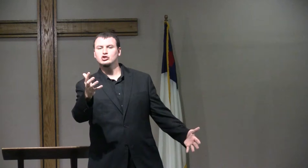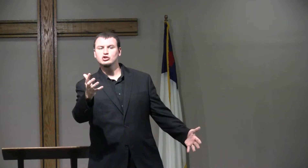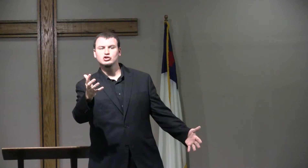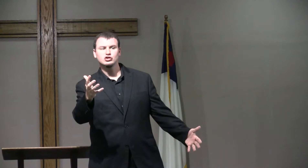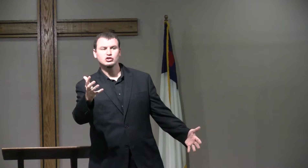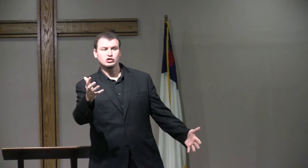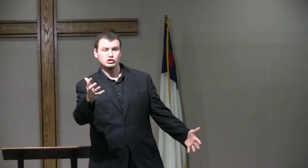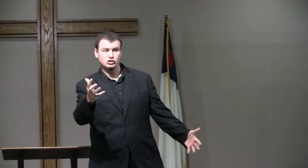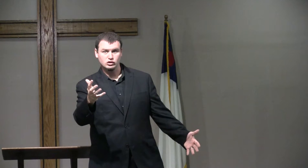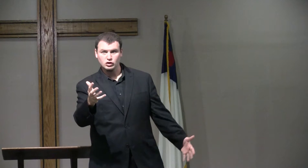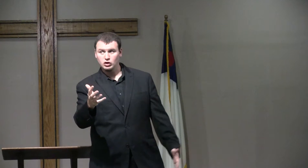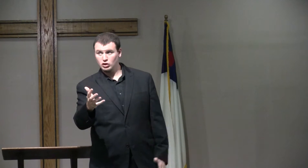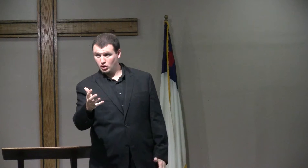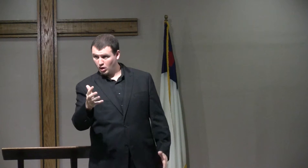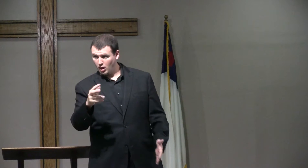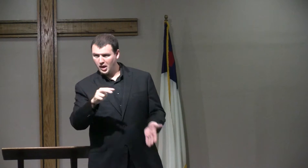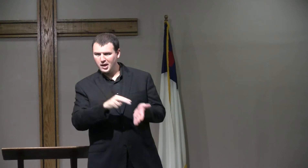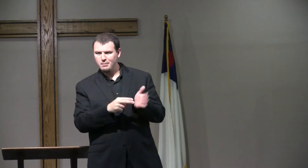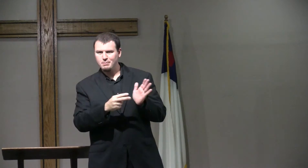lustful manner is guilty already."